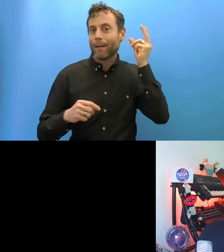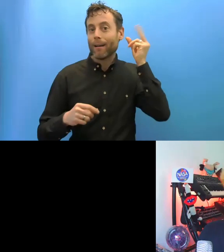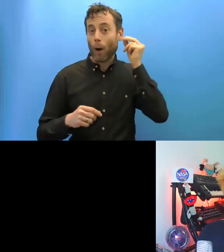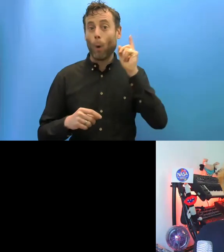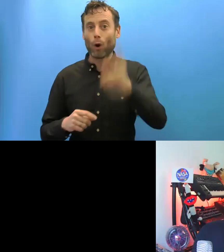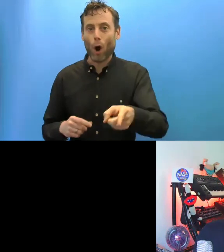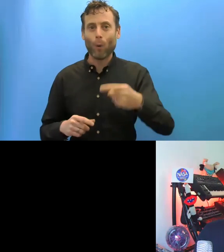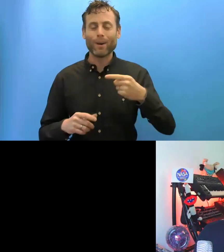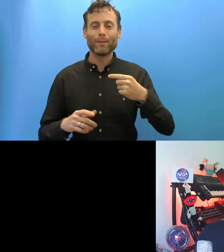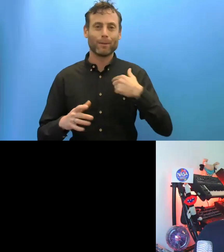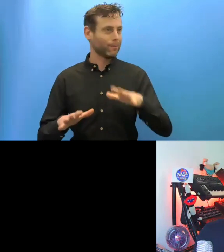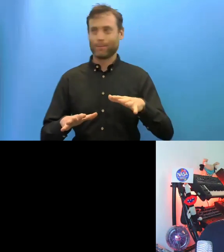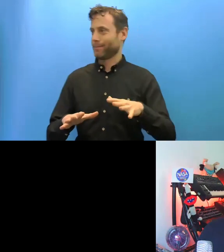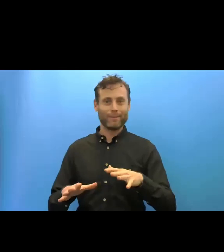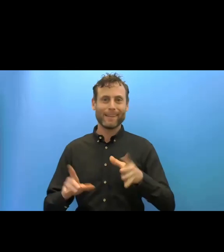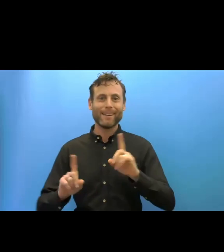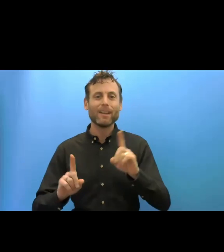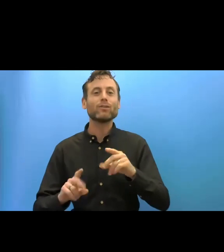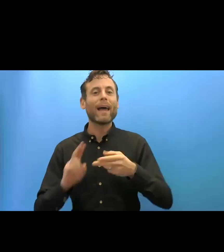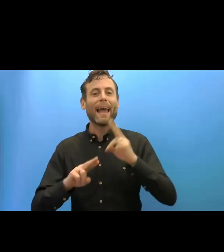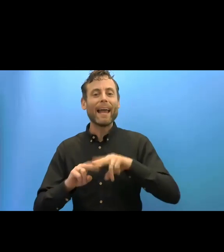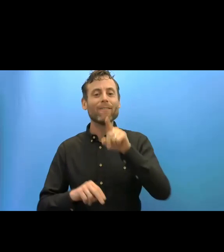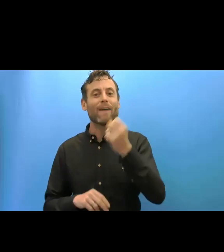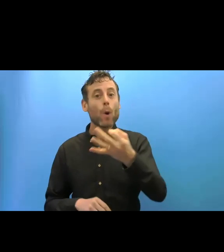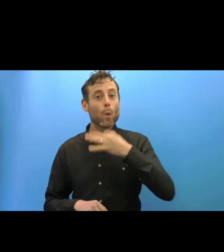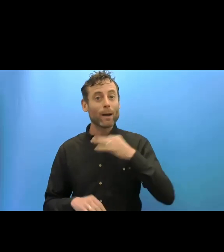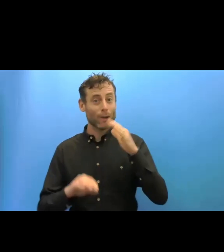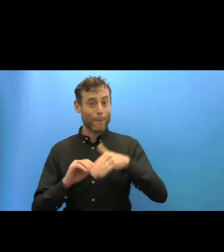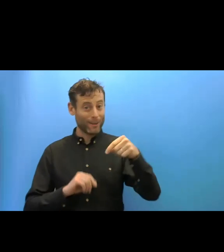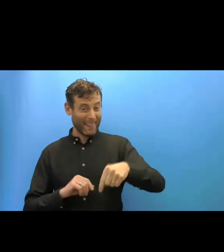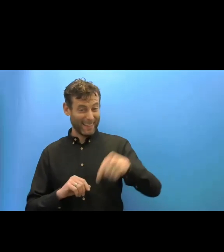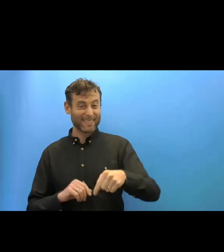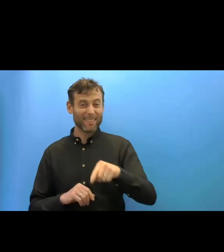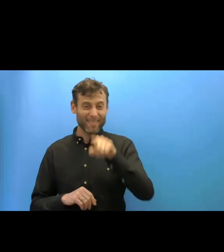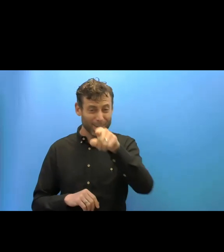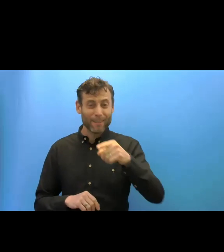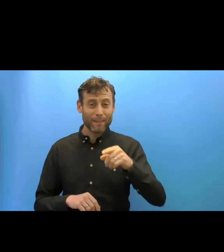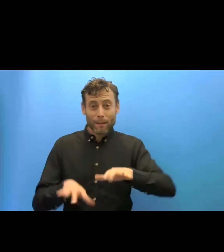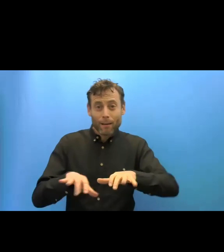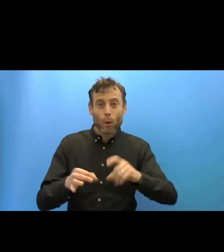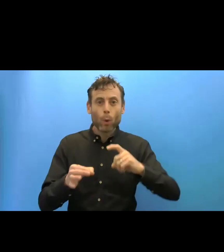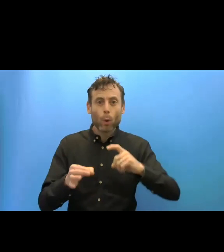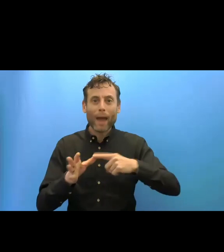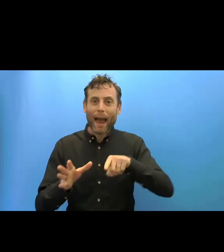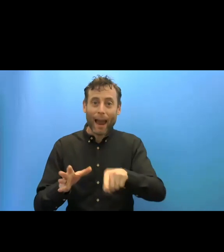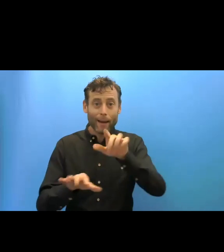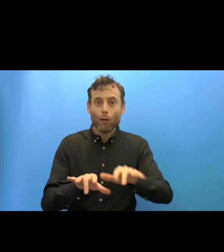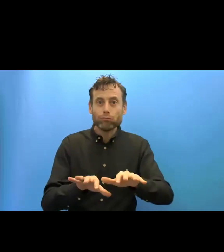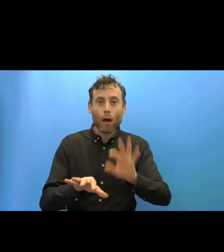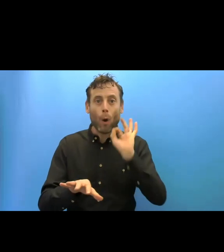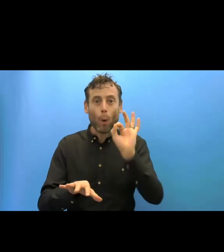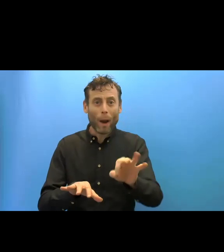Anyway, if you've got questions about that, please log into the Q&A. Give us your questions. I've already got loads. I'm very intrigued.